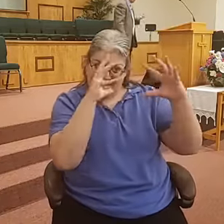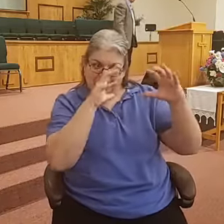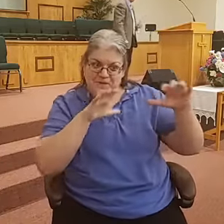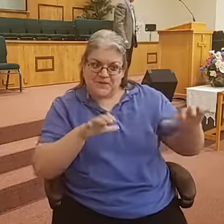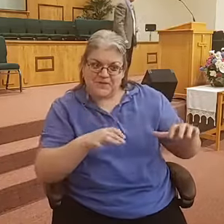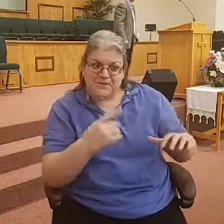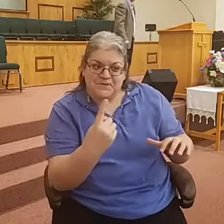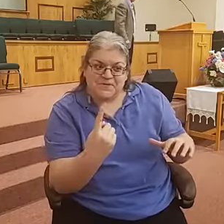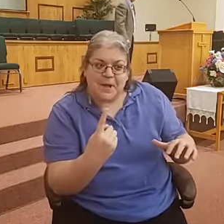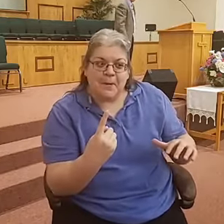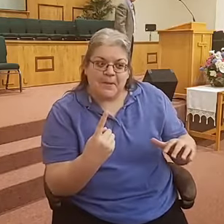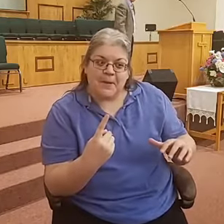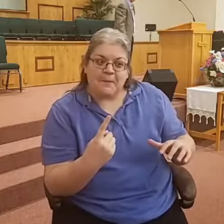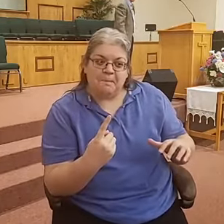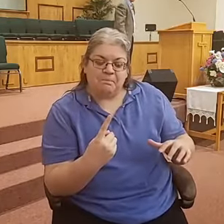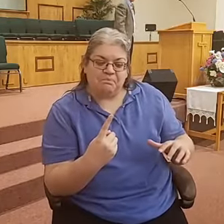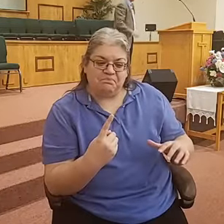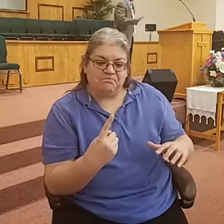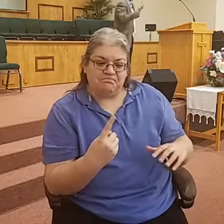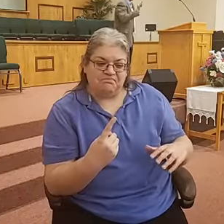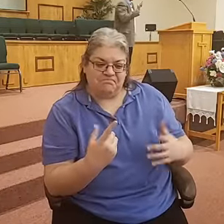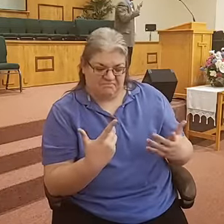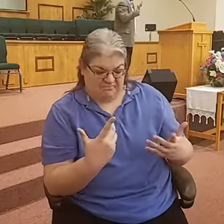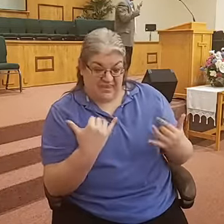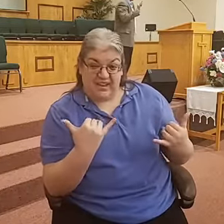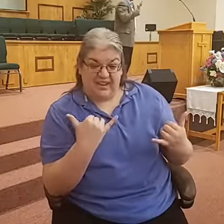To make them inhabitable.